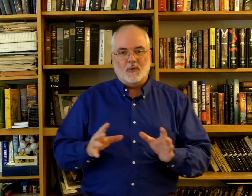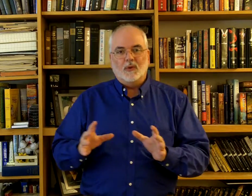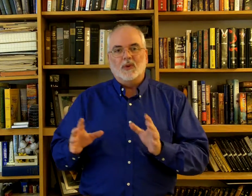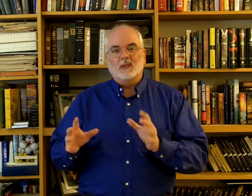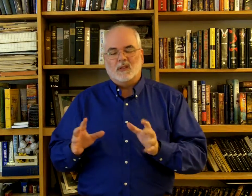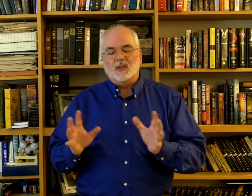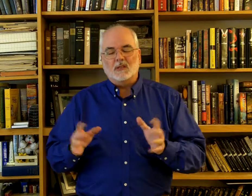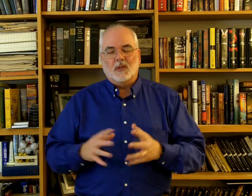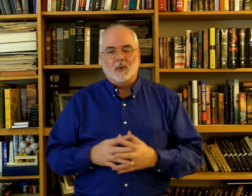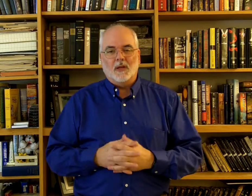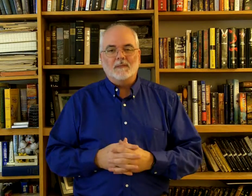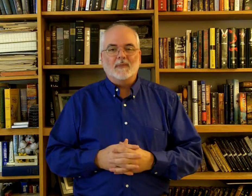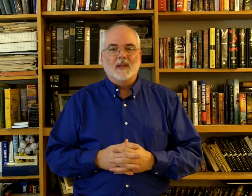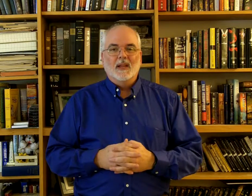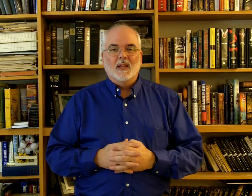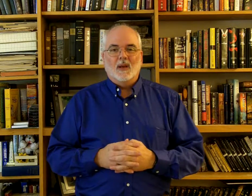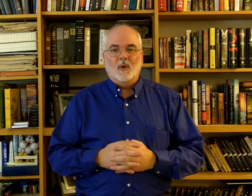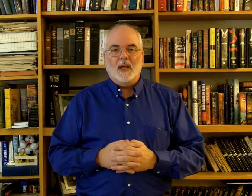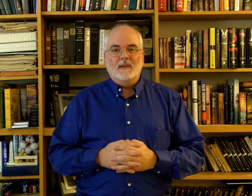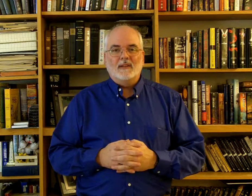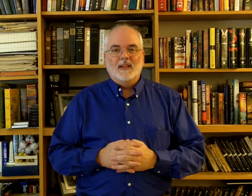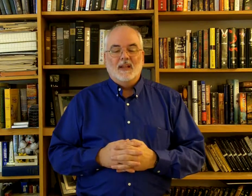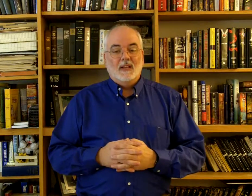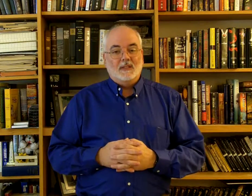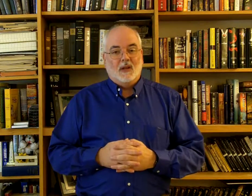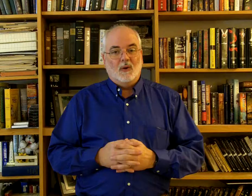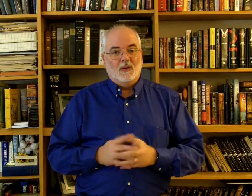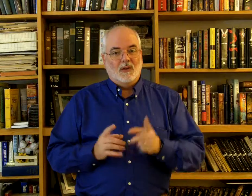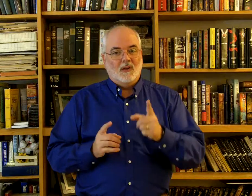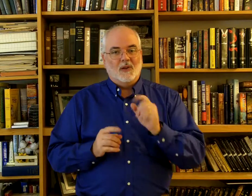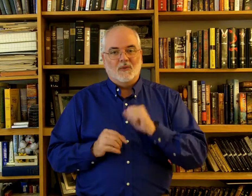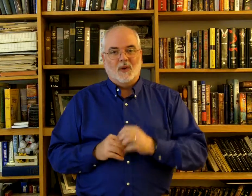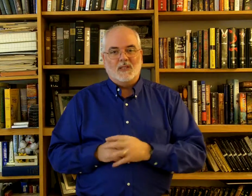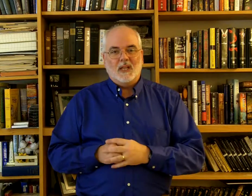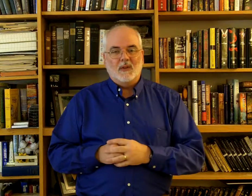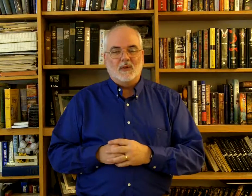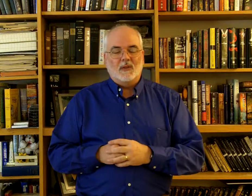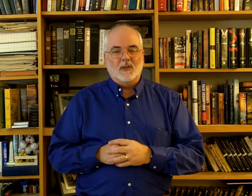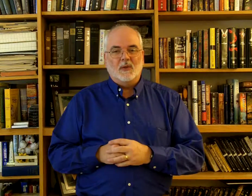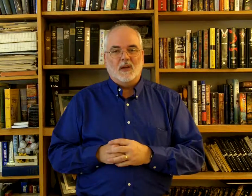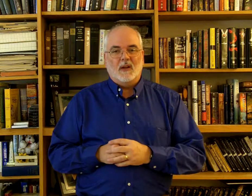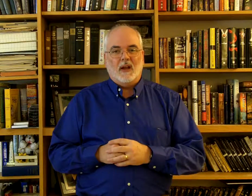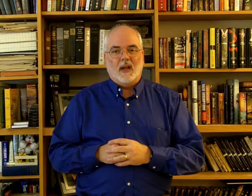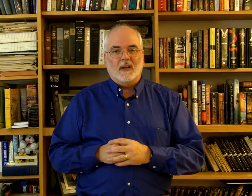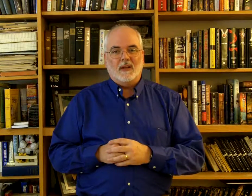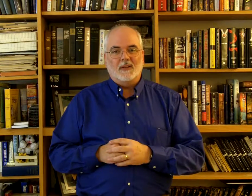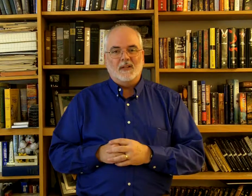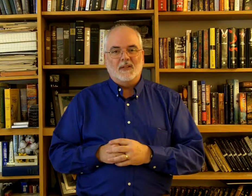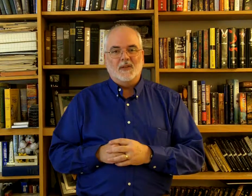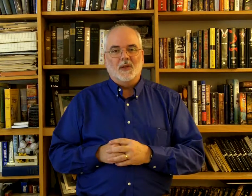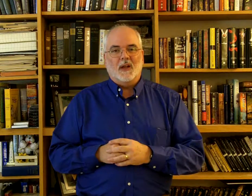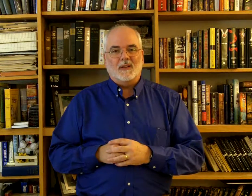through just slowly. Okay? So, looking forward to seeing you there at LTC. Good luck.